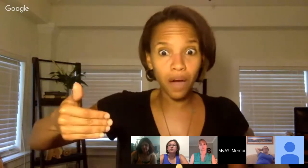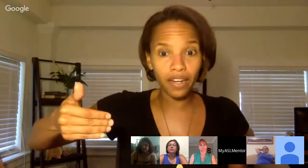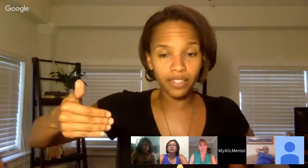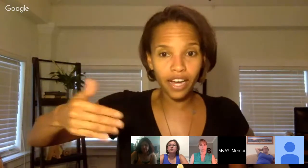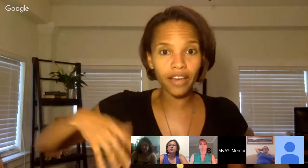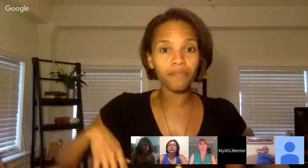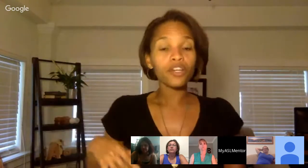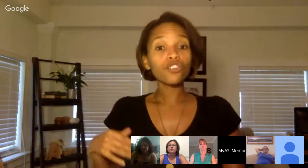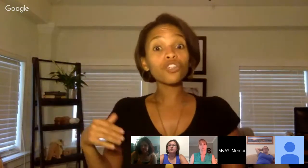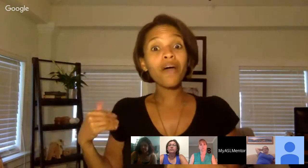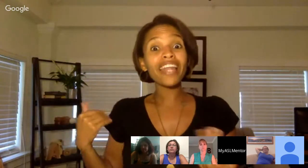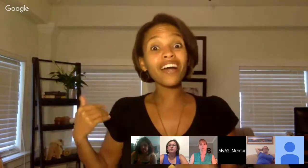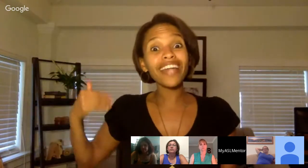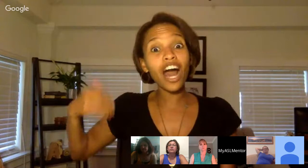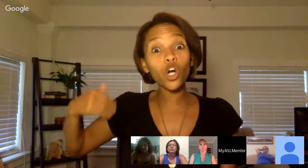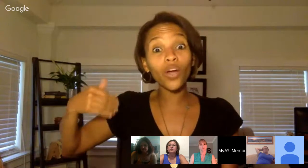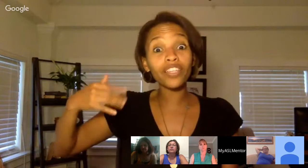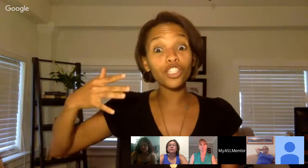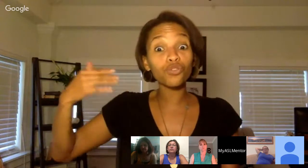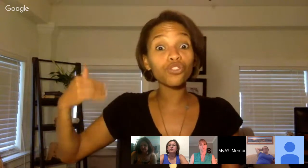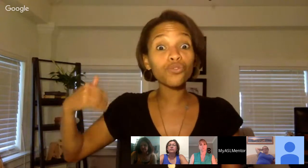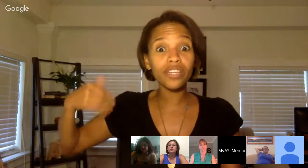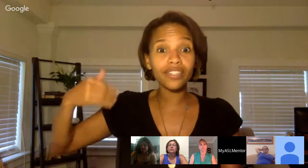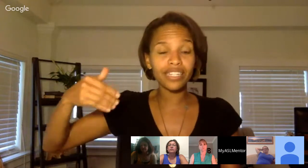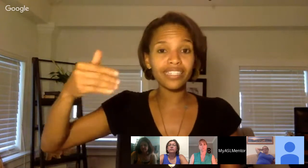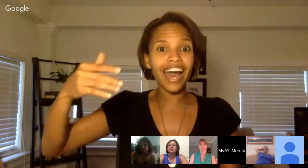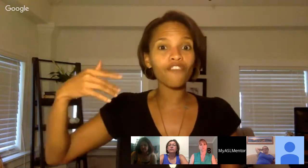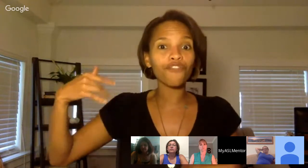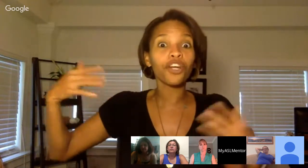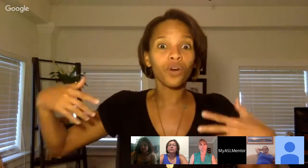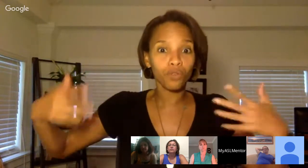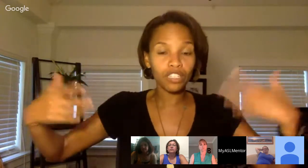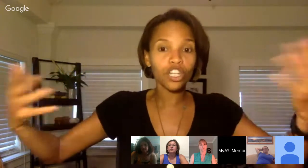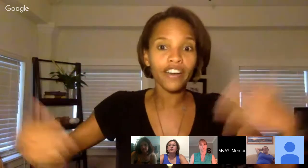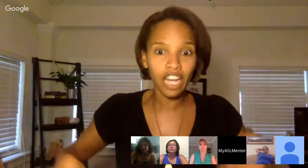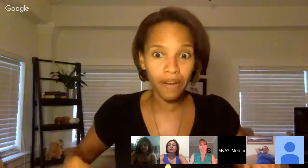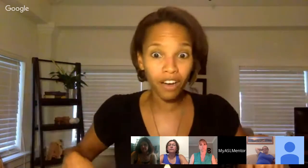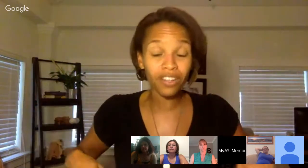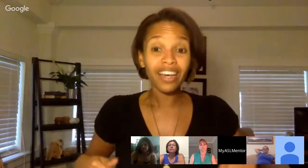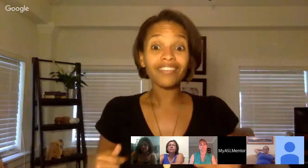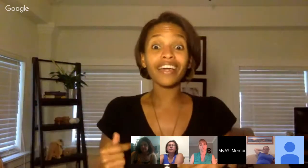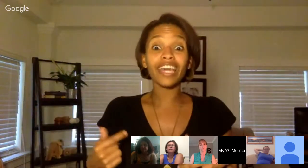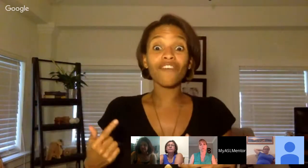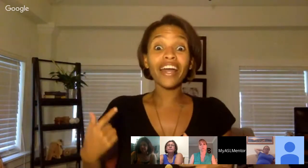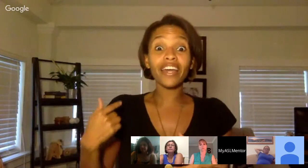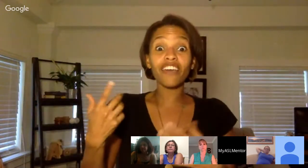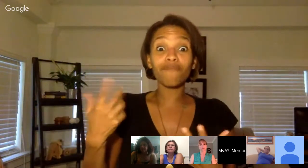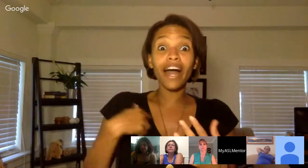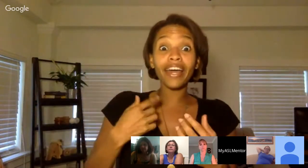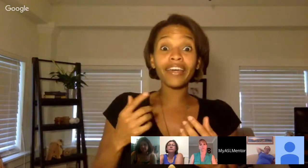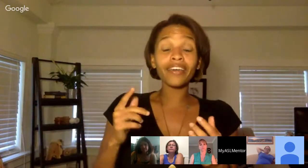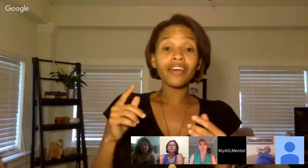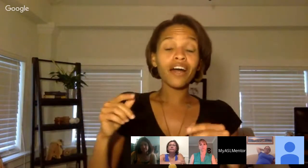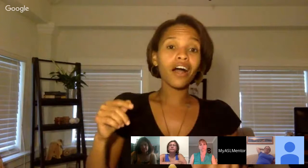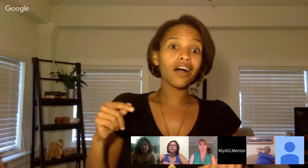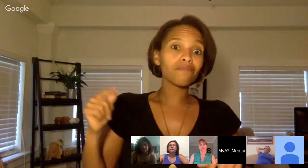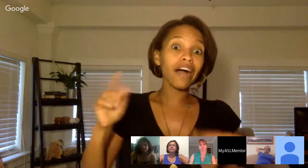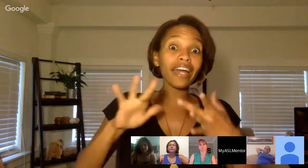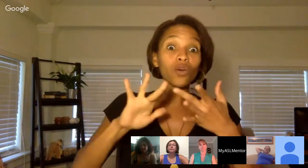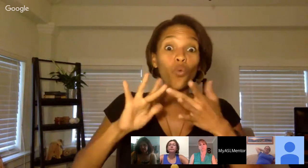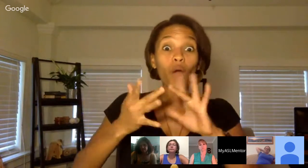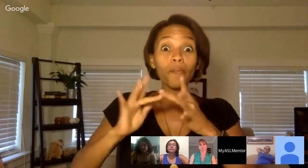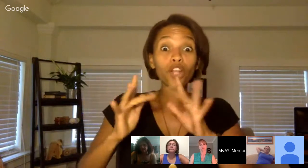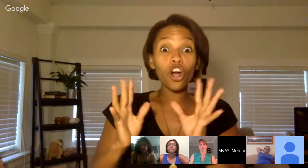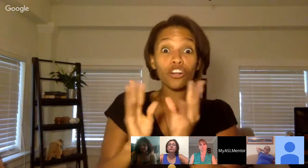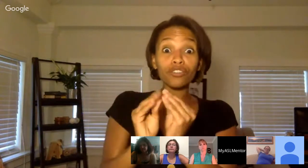this spot in time. So depending on how quickly you do this is how frequent we're talking about. Like if